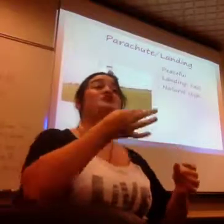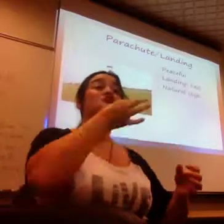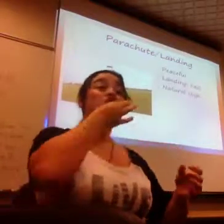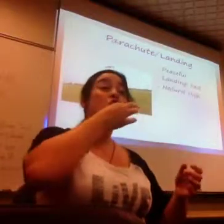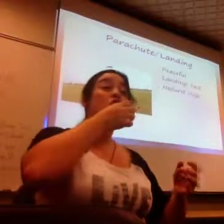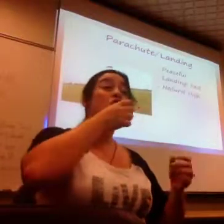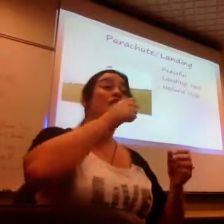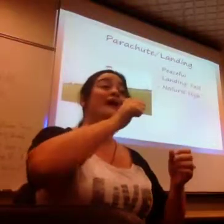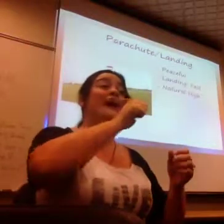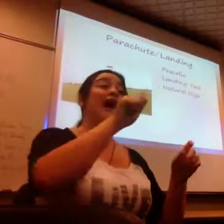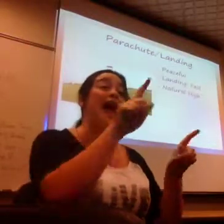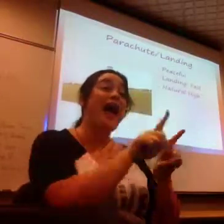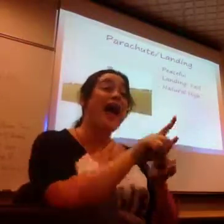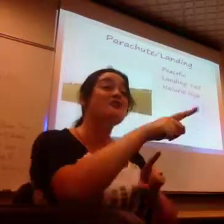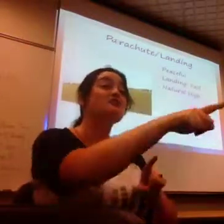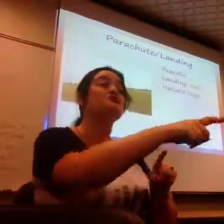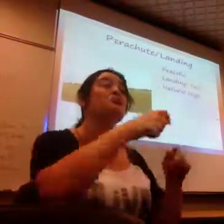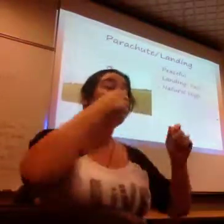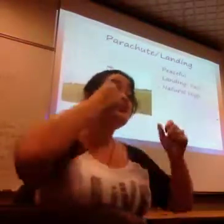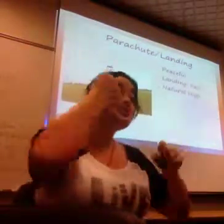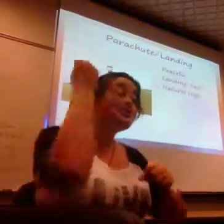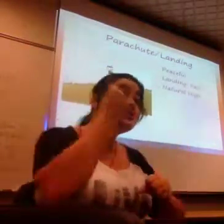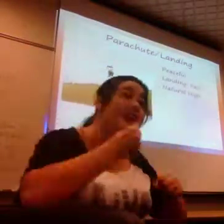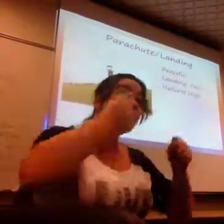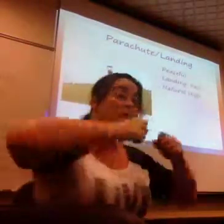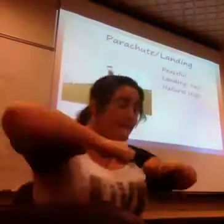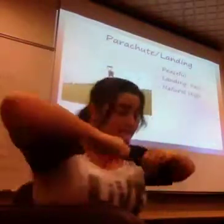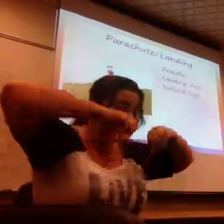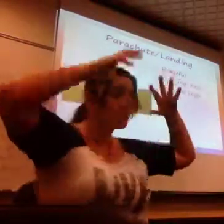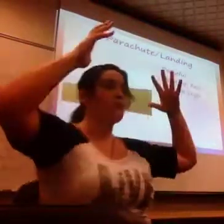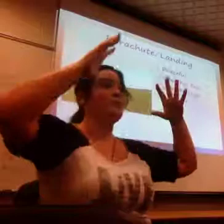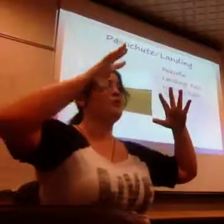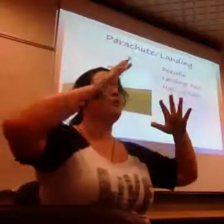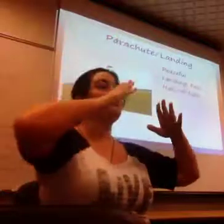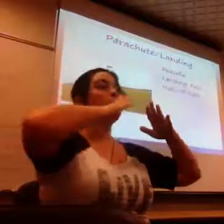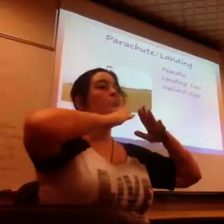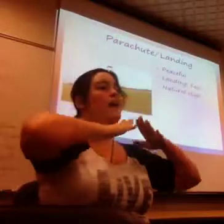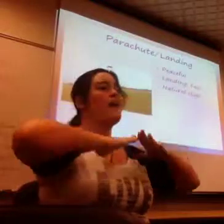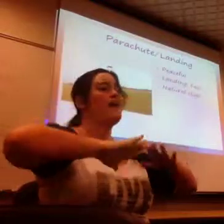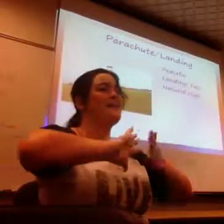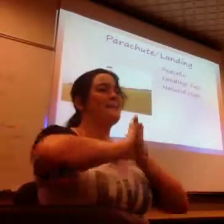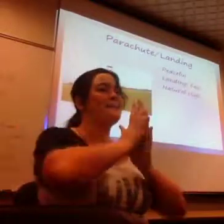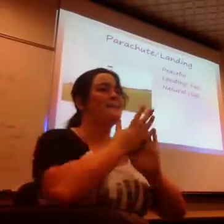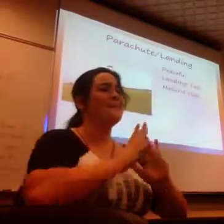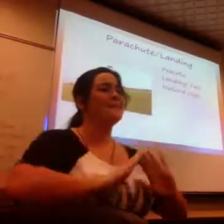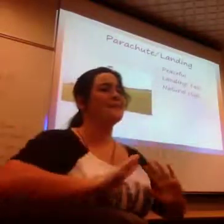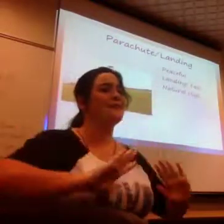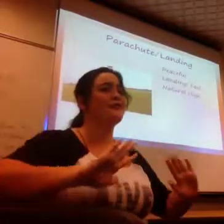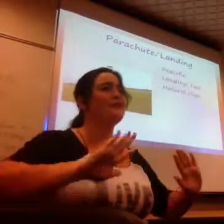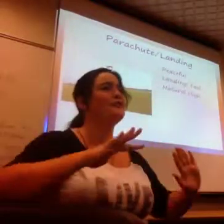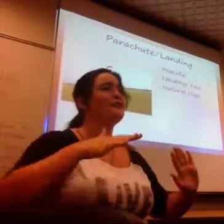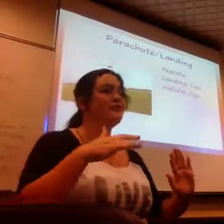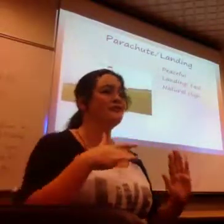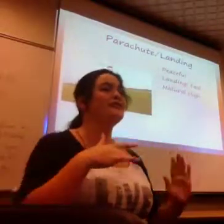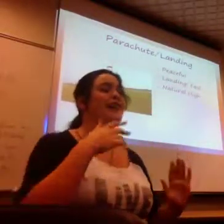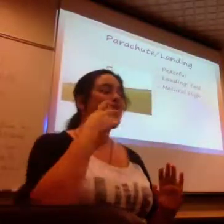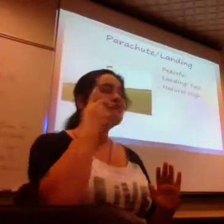just this really, really quiet and peaceful, and then you see everything, and Kansas